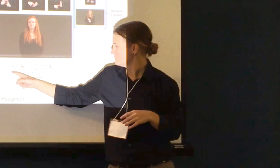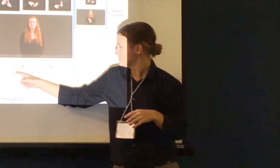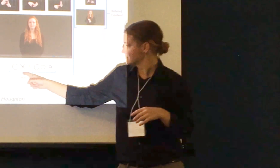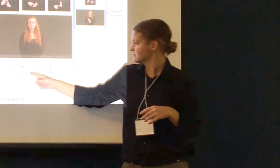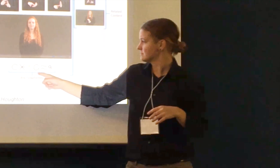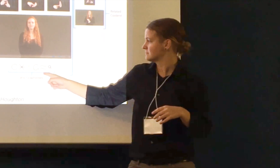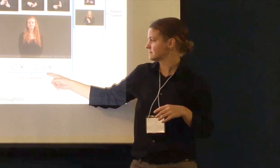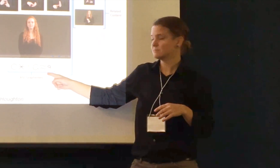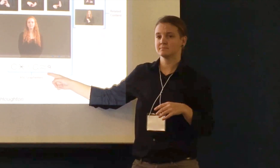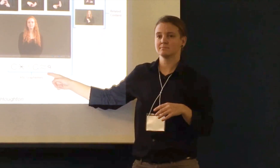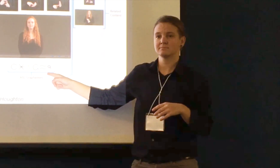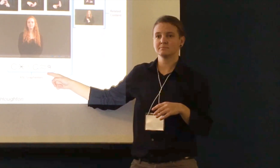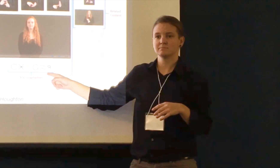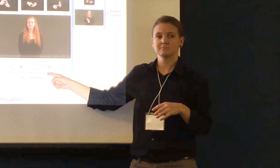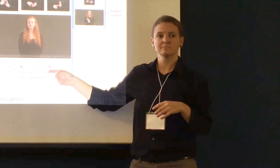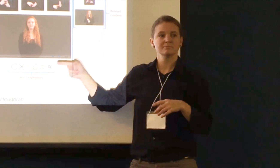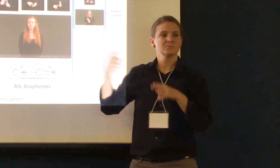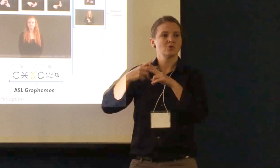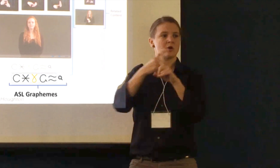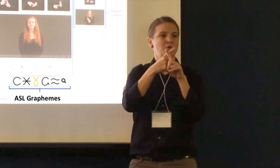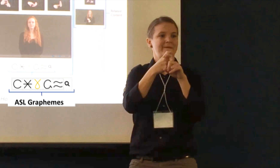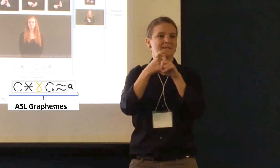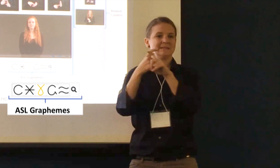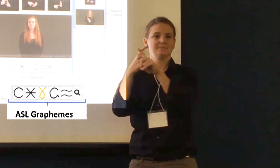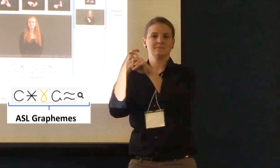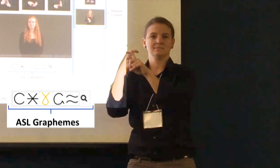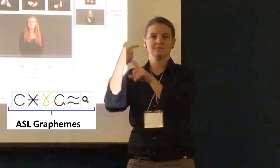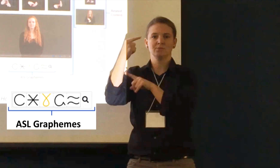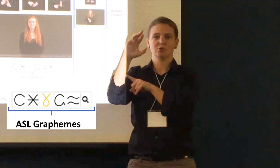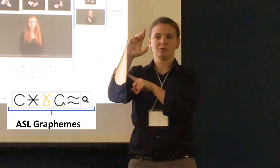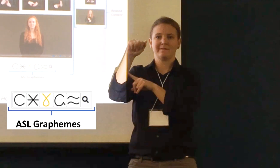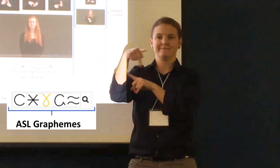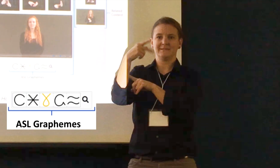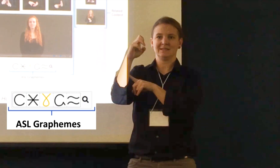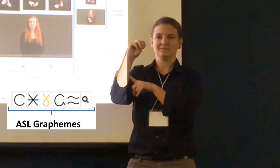purpose. You might notice this here, which looks a little bit interesting.